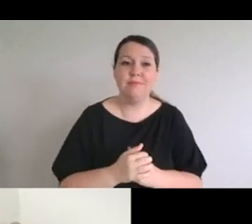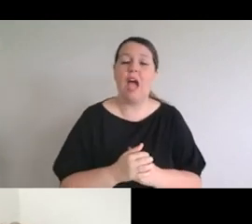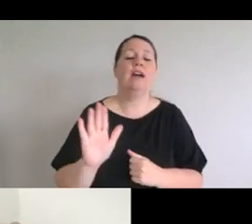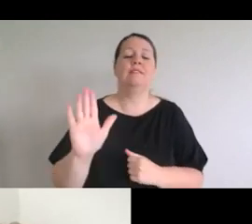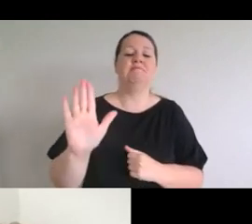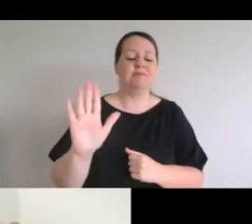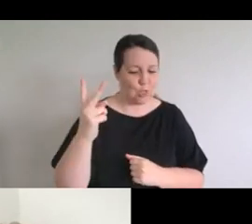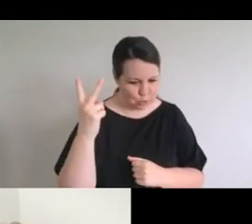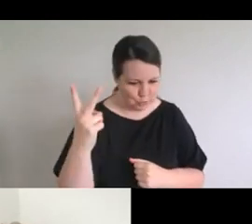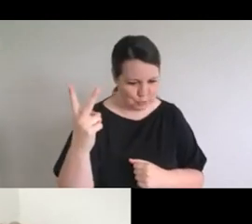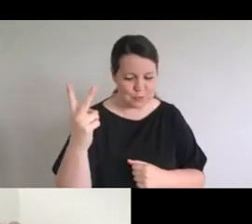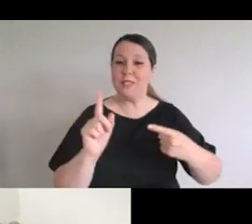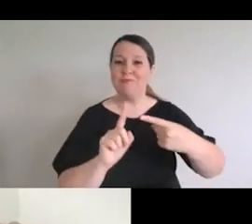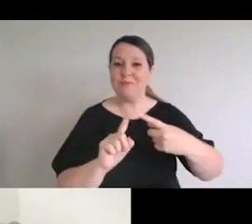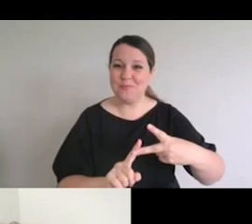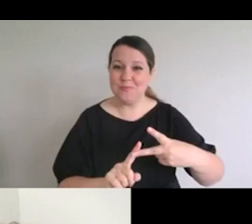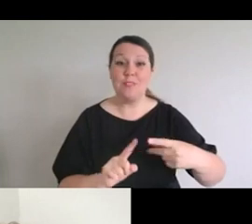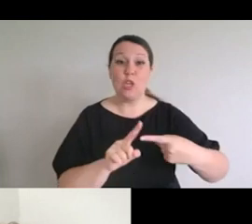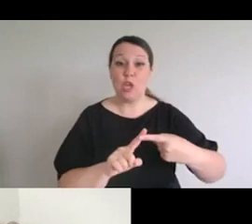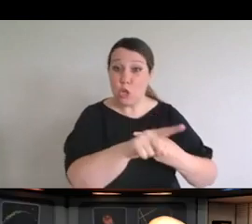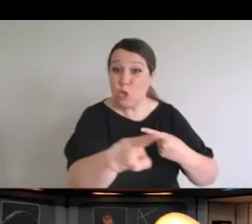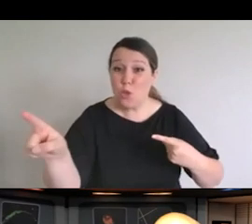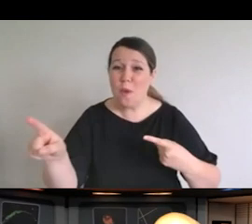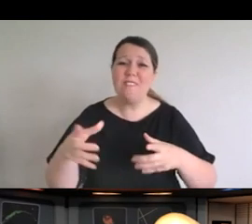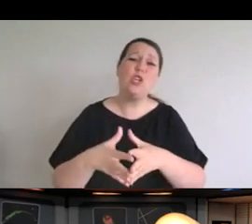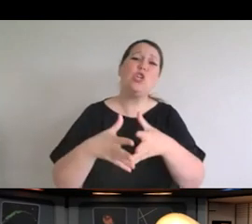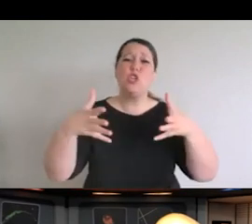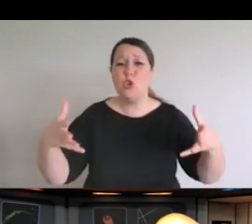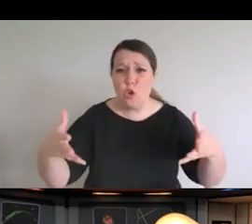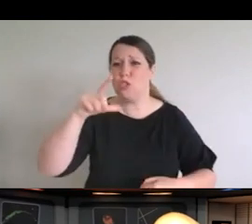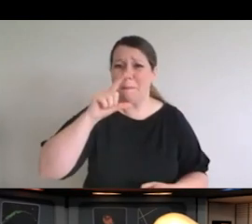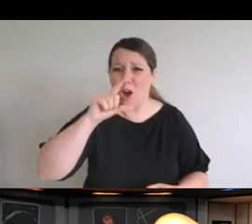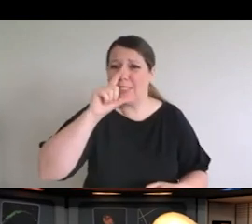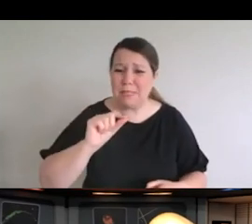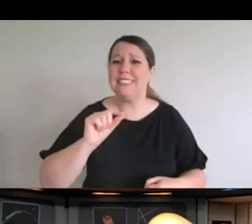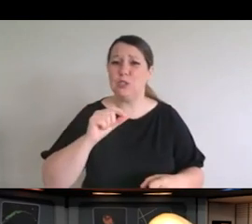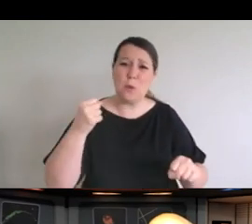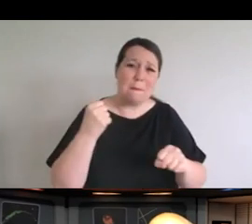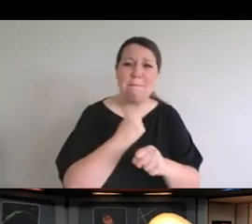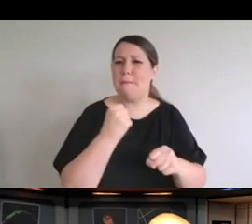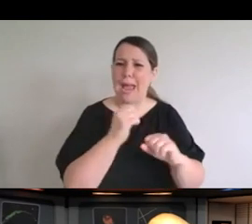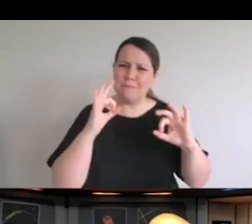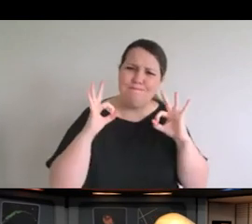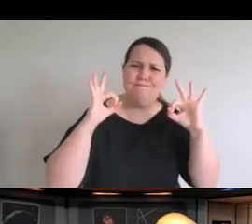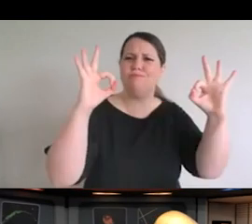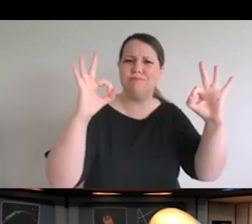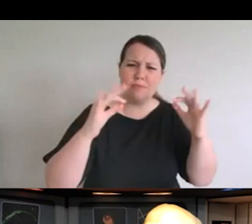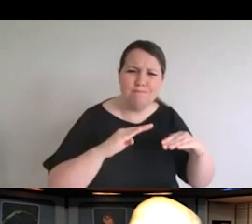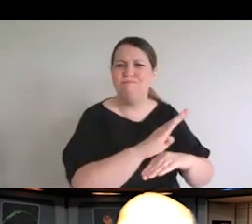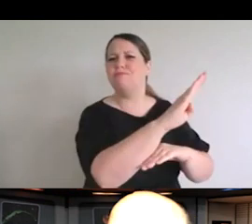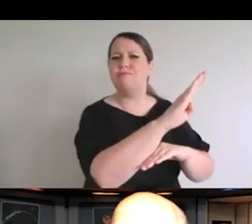The first thing is you folks have a huge potential to make progress. You've got fantastic people. You have come